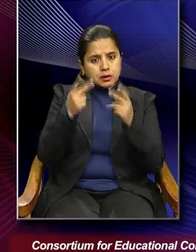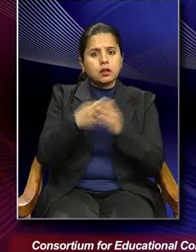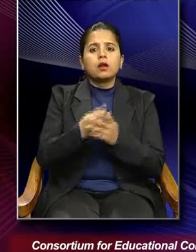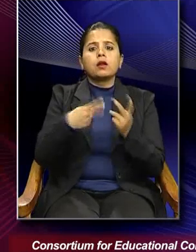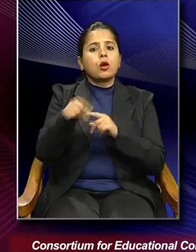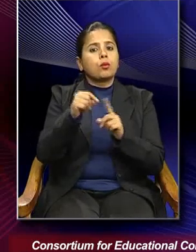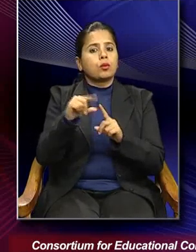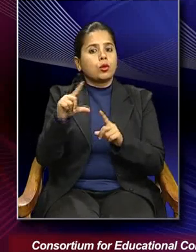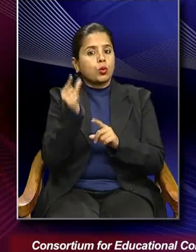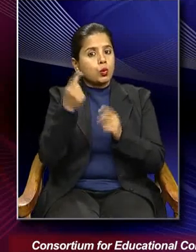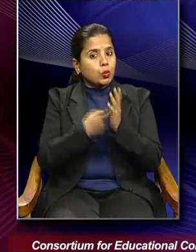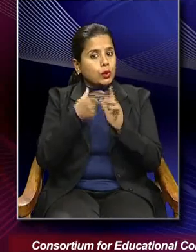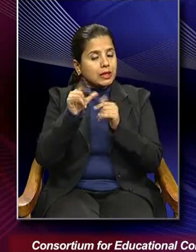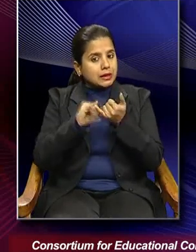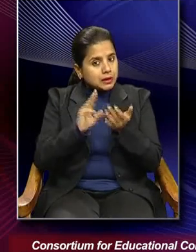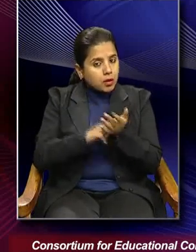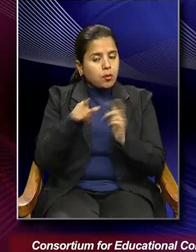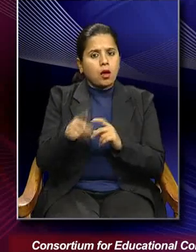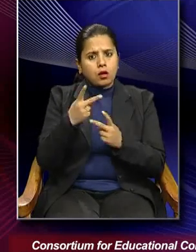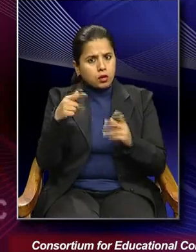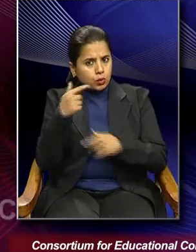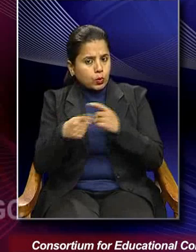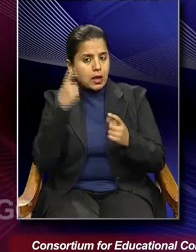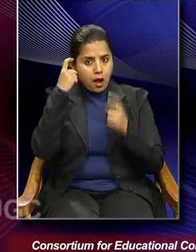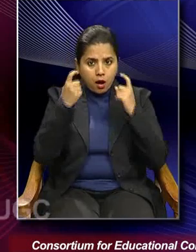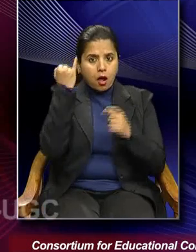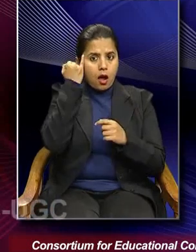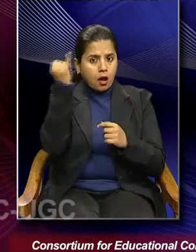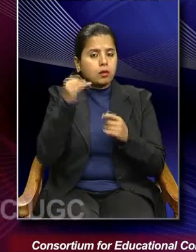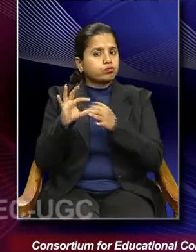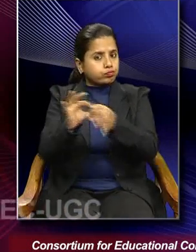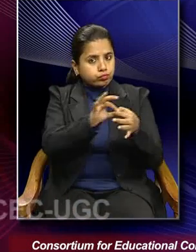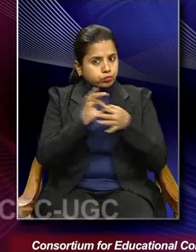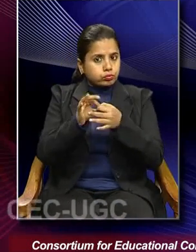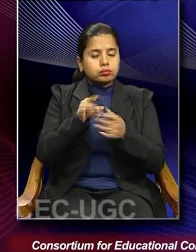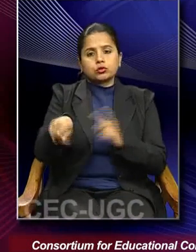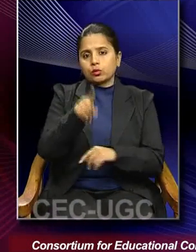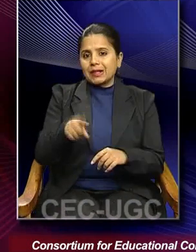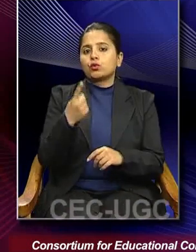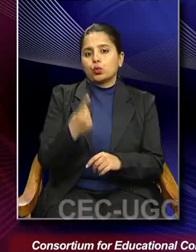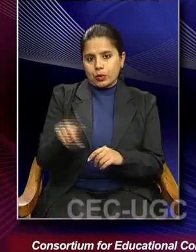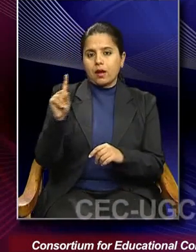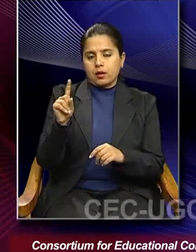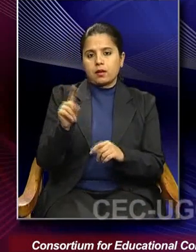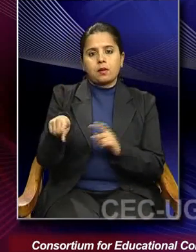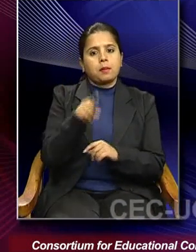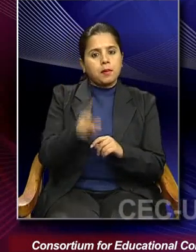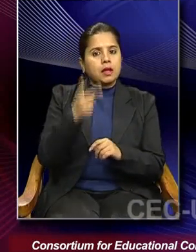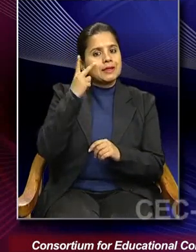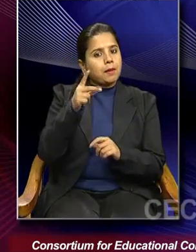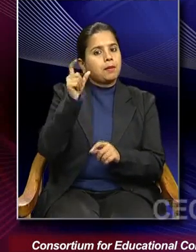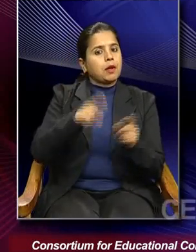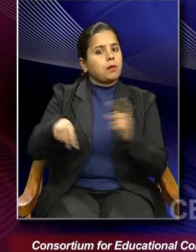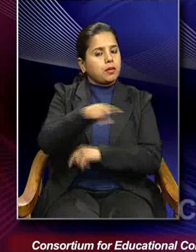pluralism and fairness and ideas of cooperation that should be fair to the